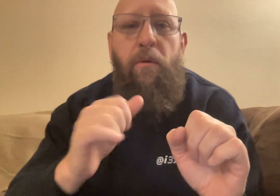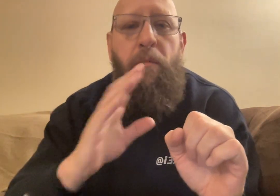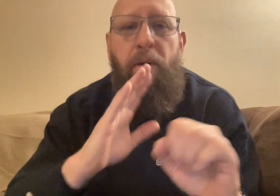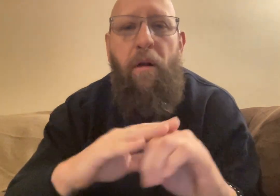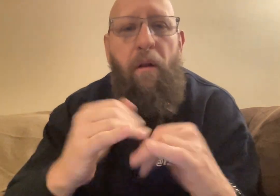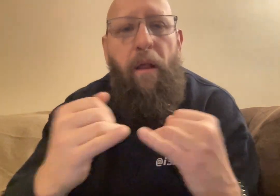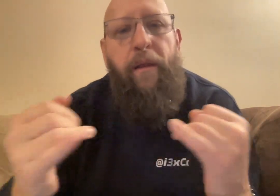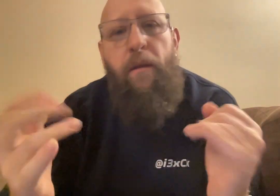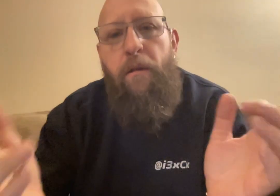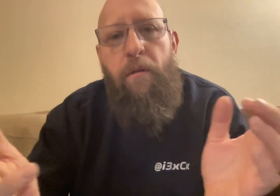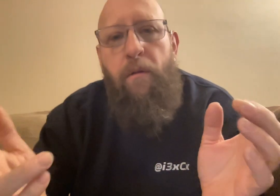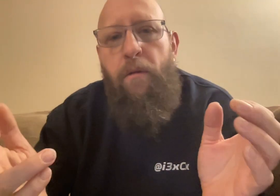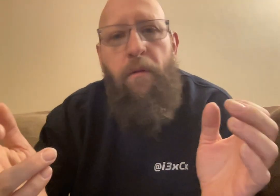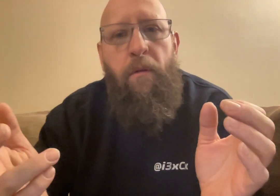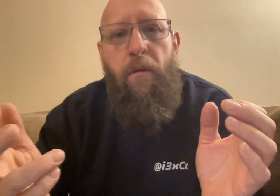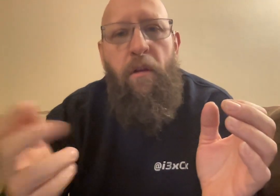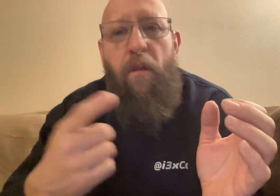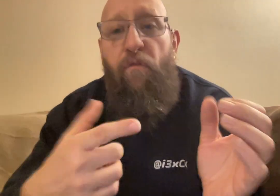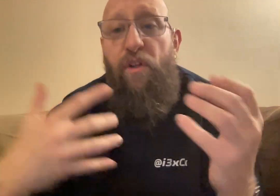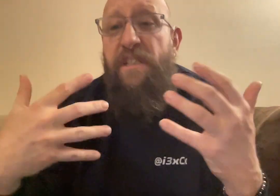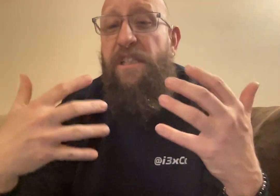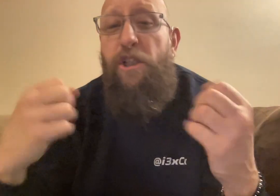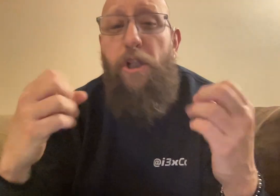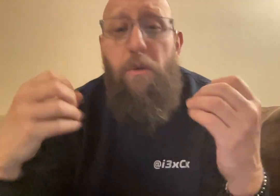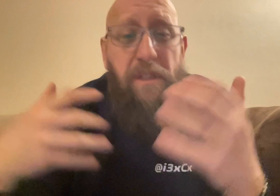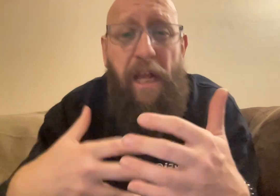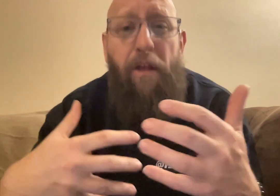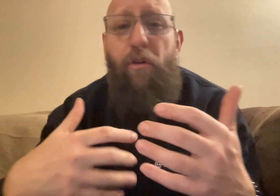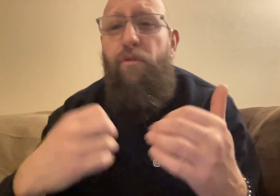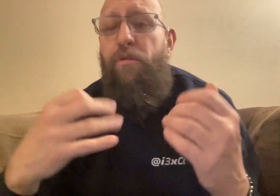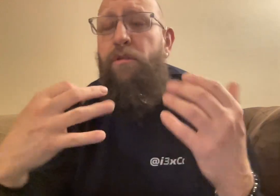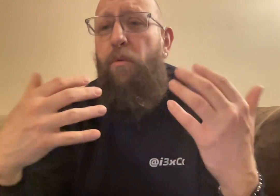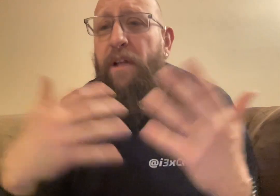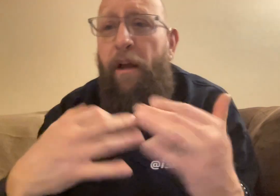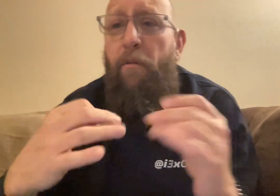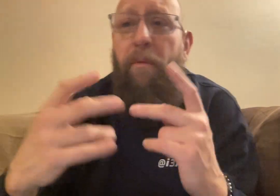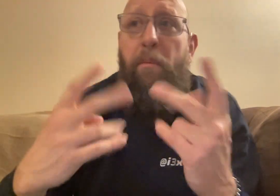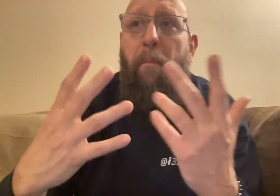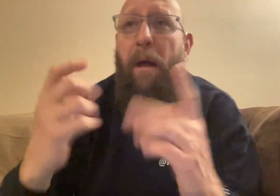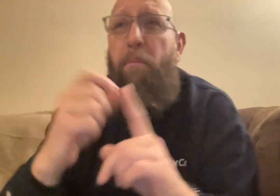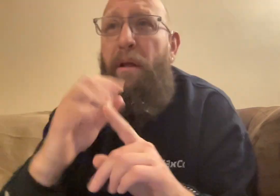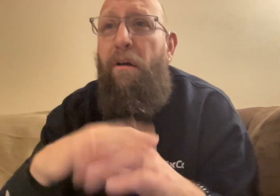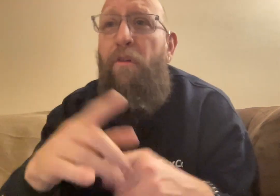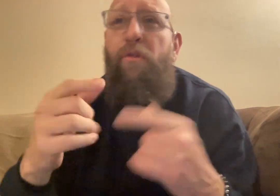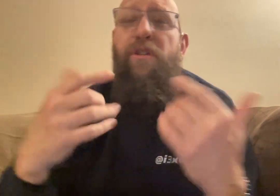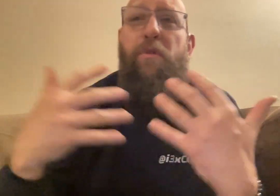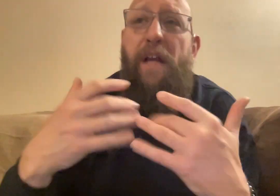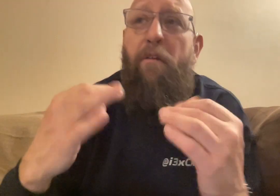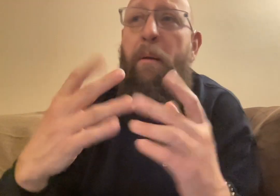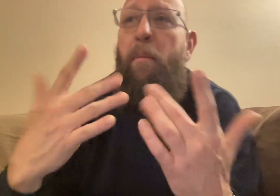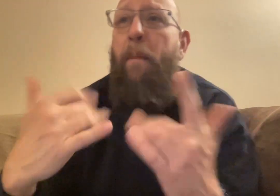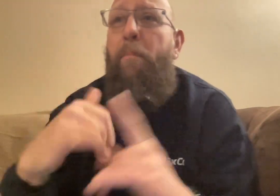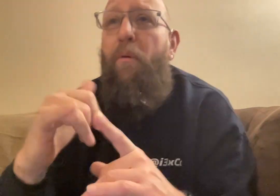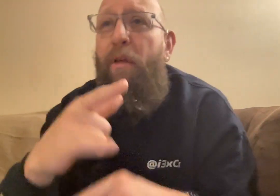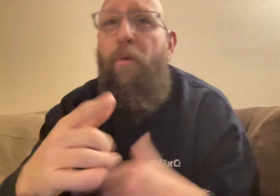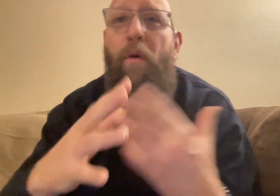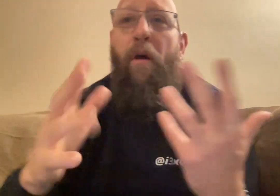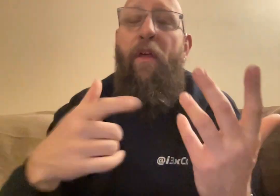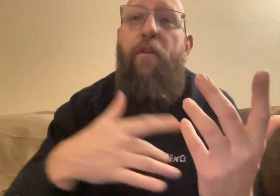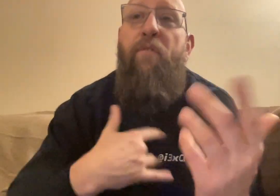be online. If you're so scared, you're so scared of people might pick on you, you're so scared of people might bully you and all that, you